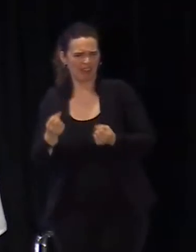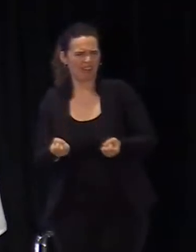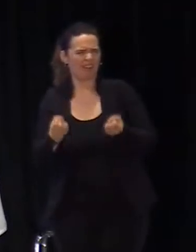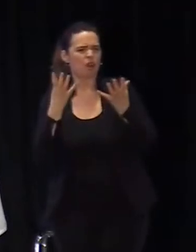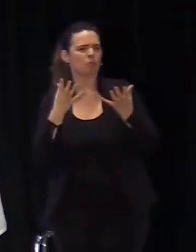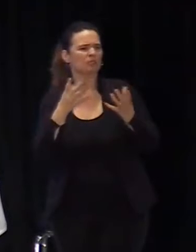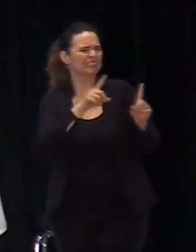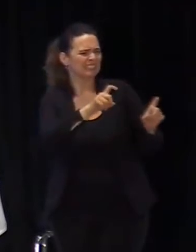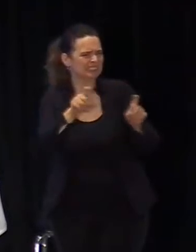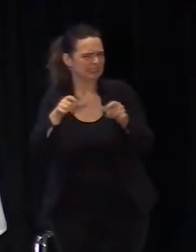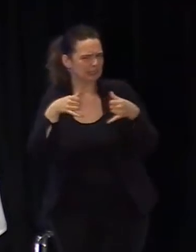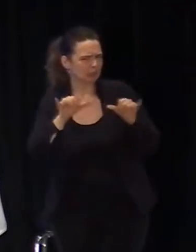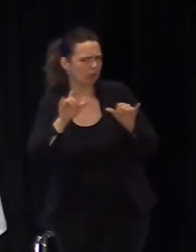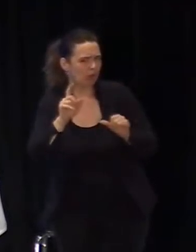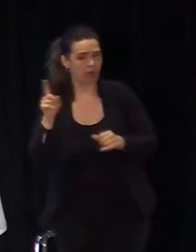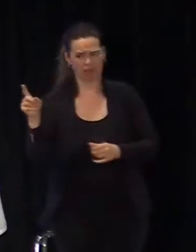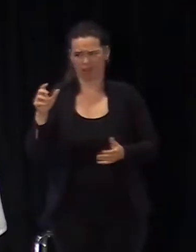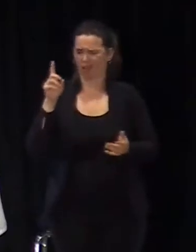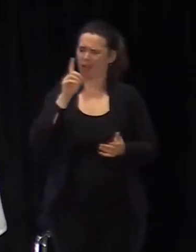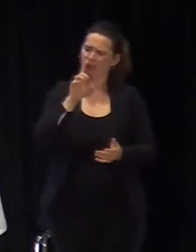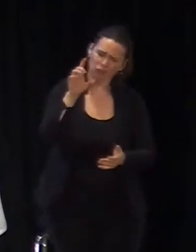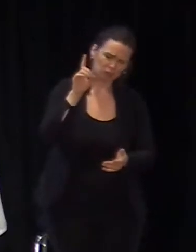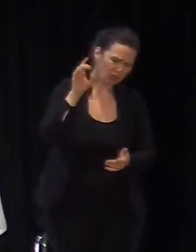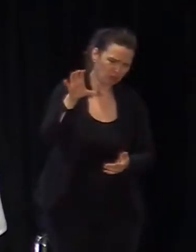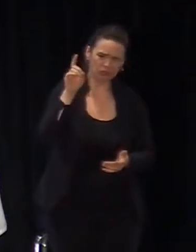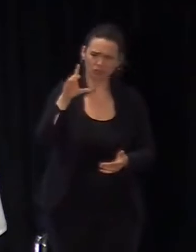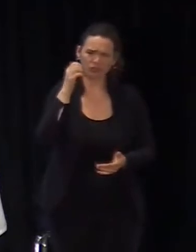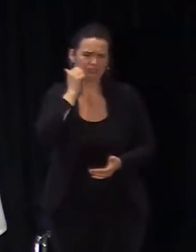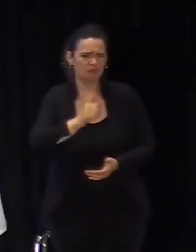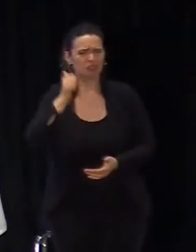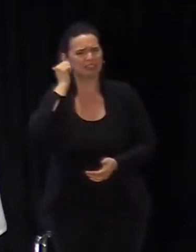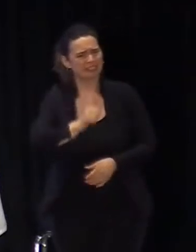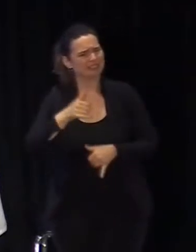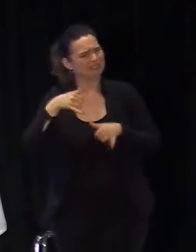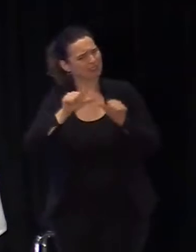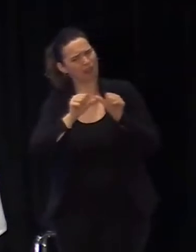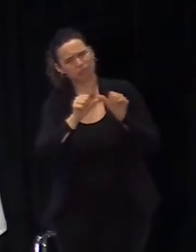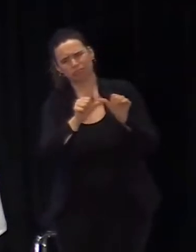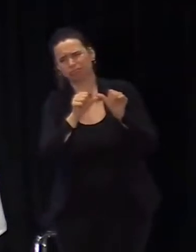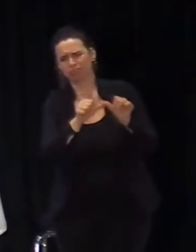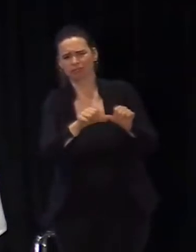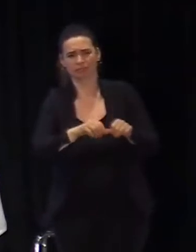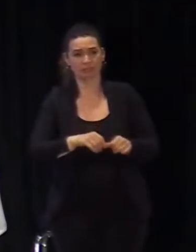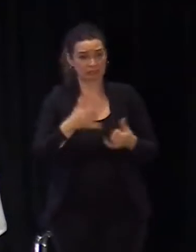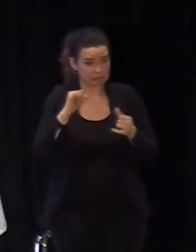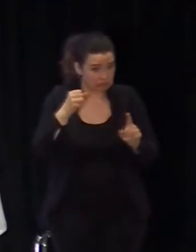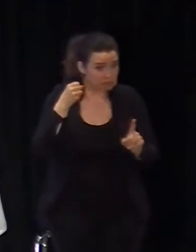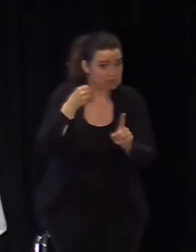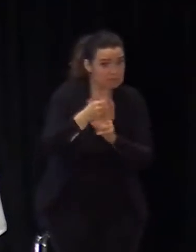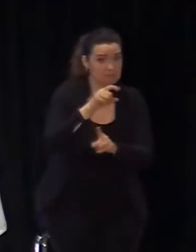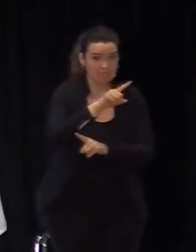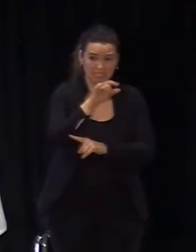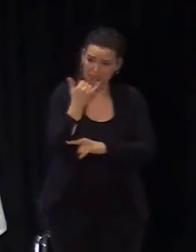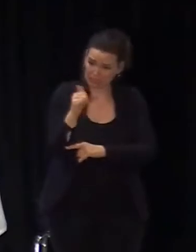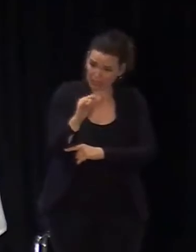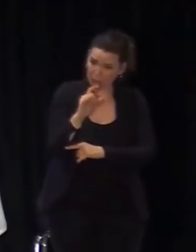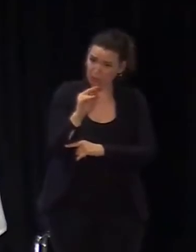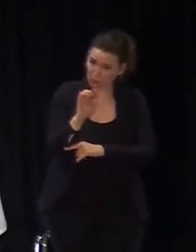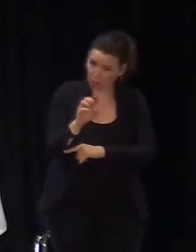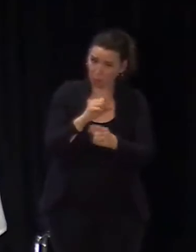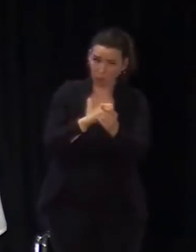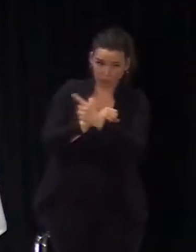that's the metric, we passed that a long time ago. So are we still hitting yellow zone requirements or like in and around there? Yeah, we're still offering the